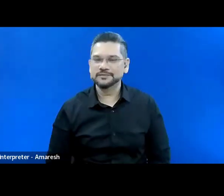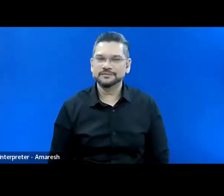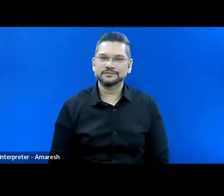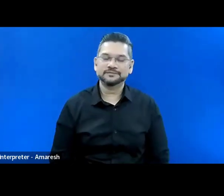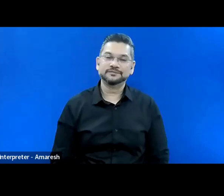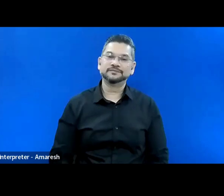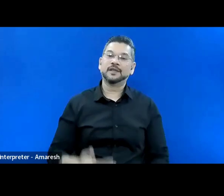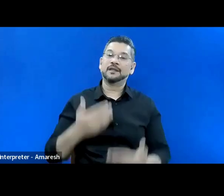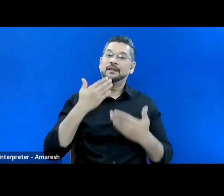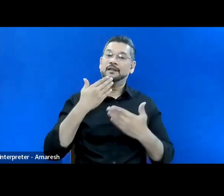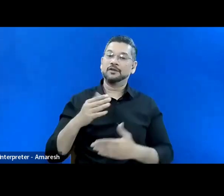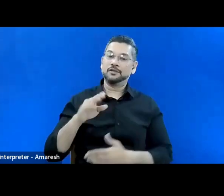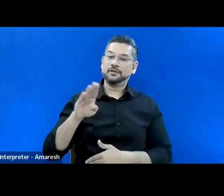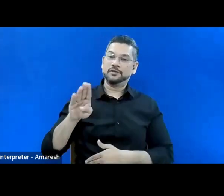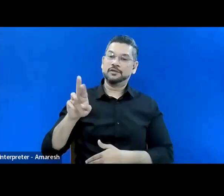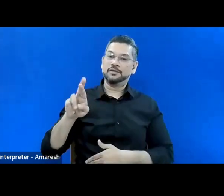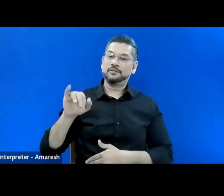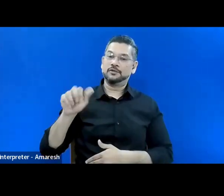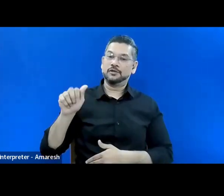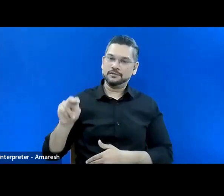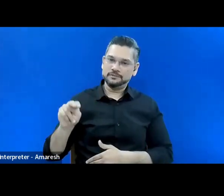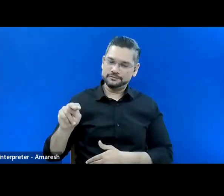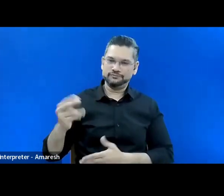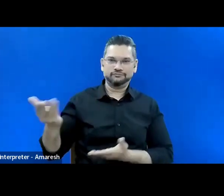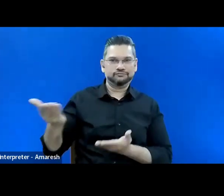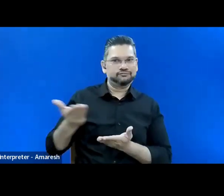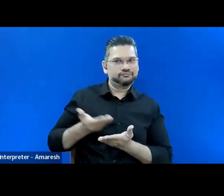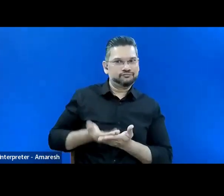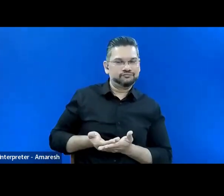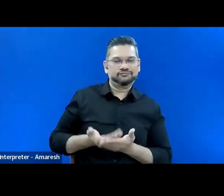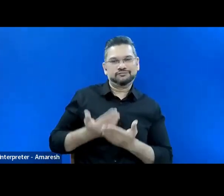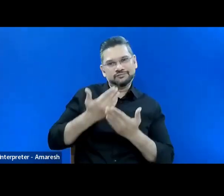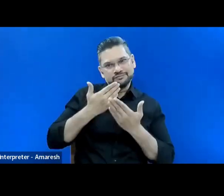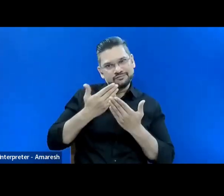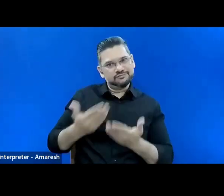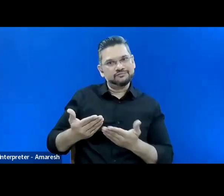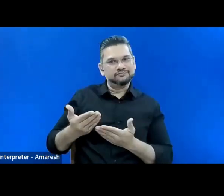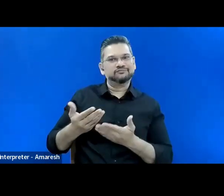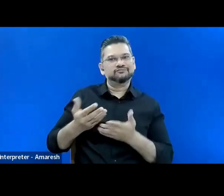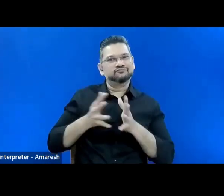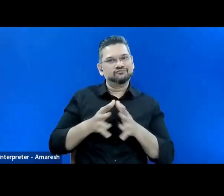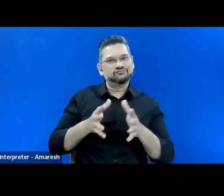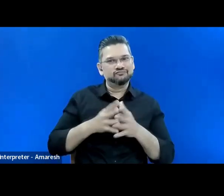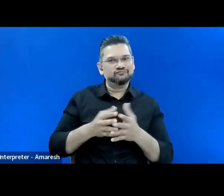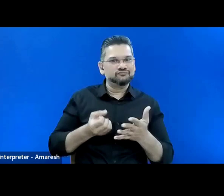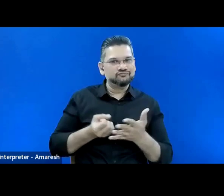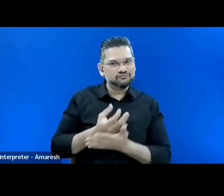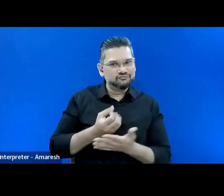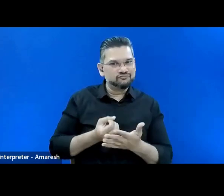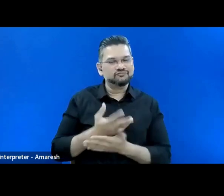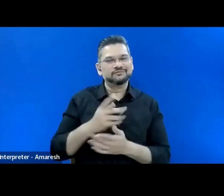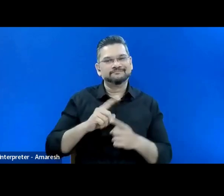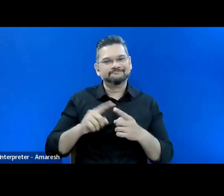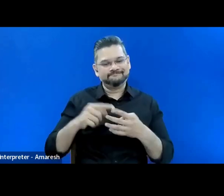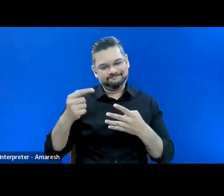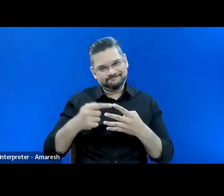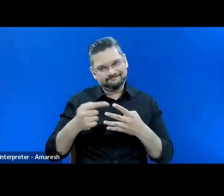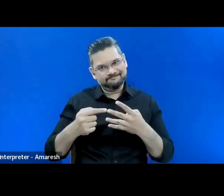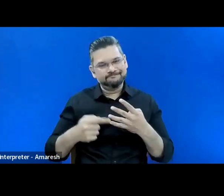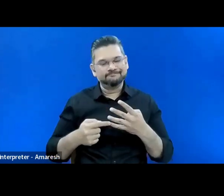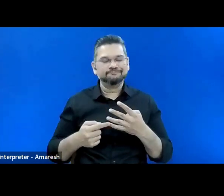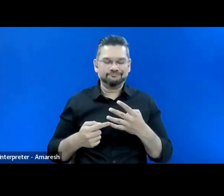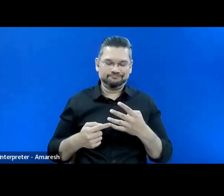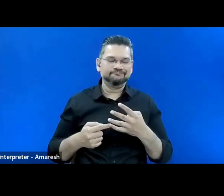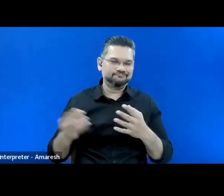Brian, for making your submission and sharing the points. Your points are well taken